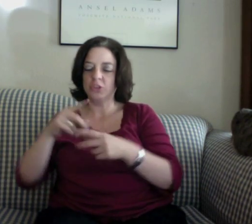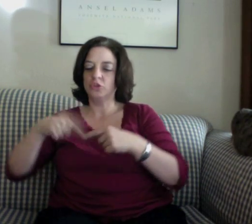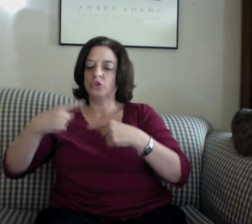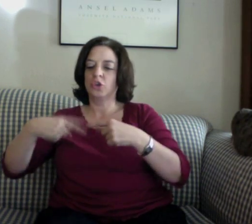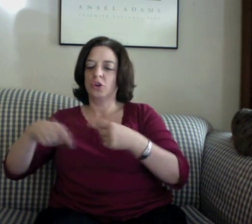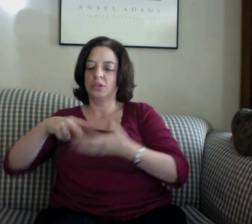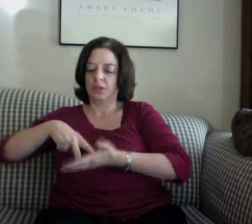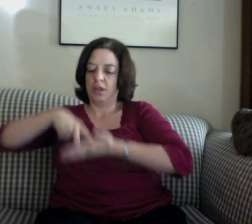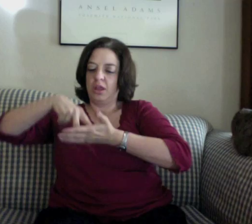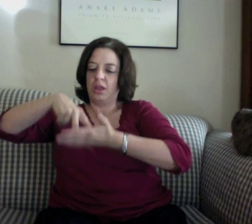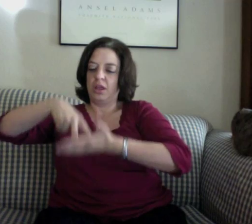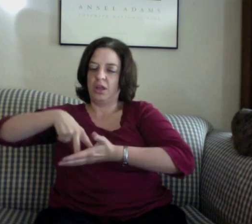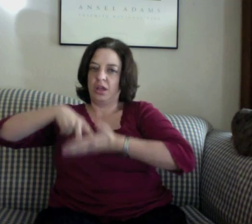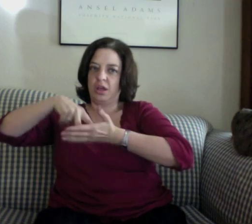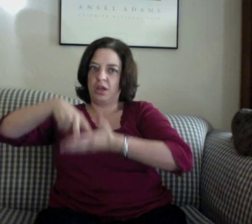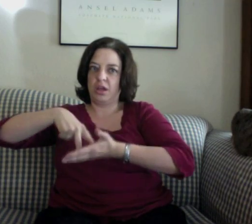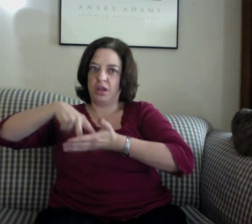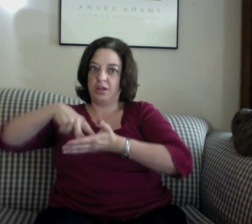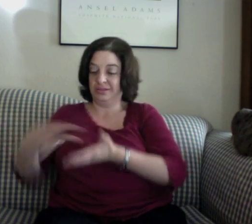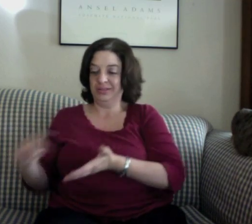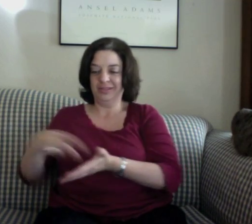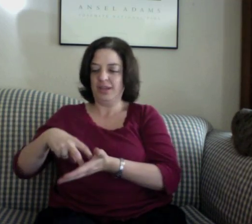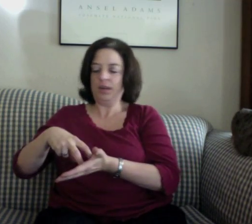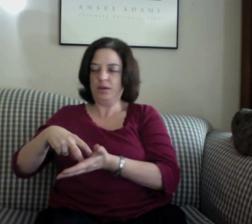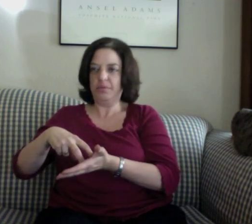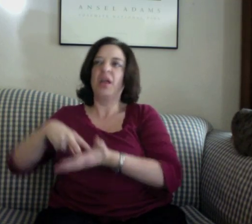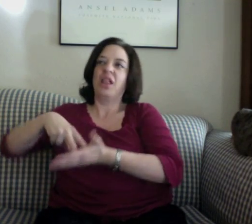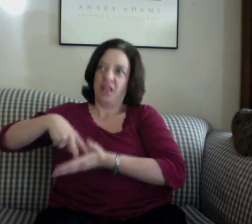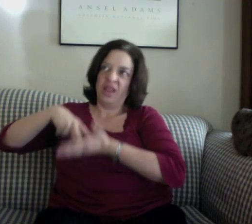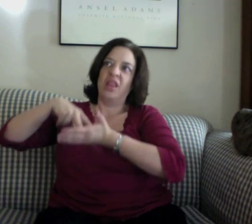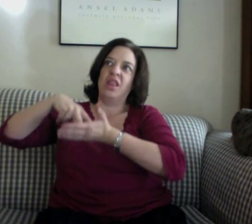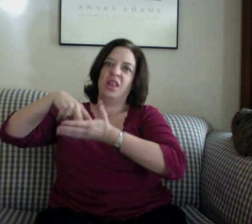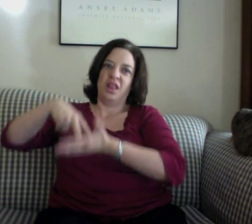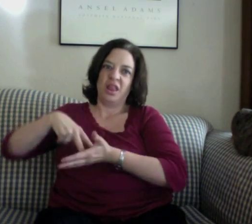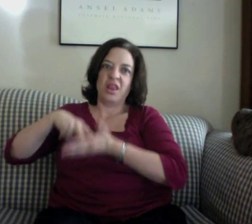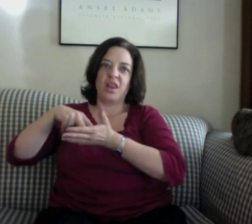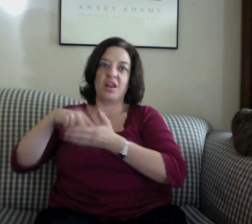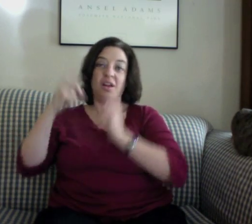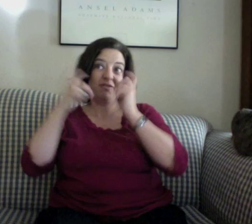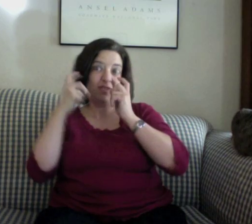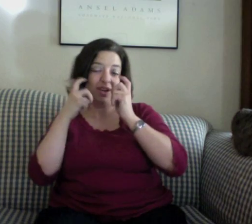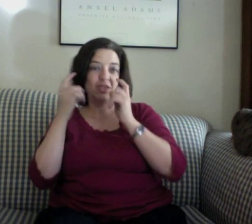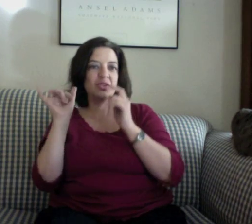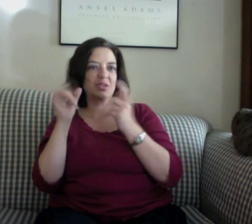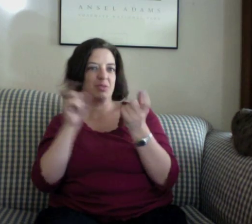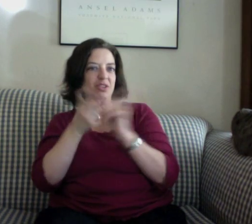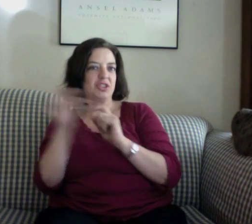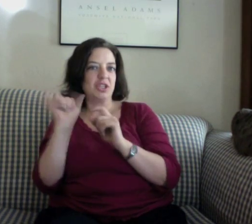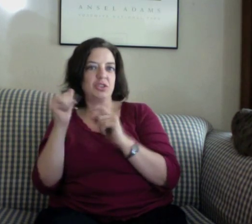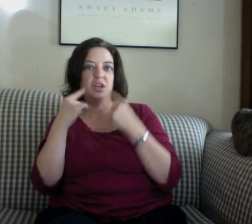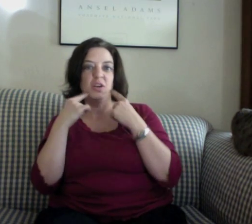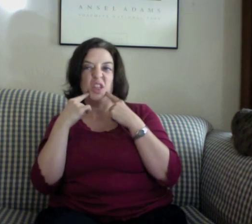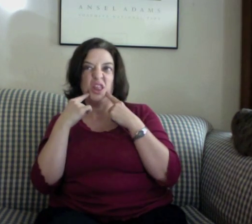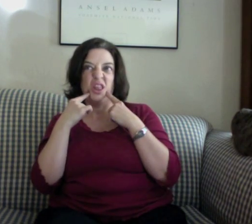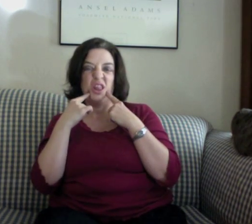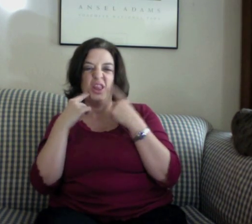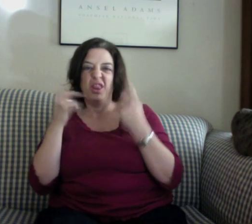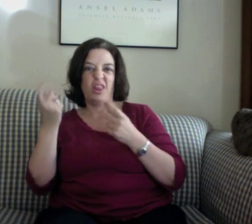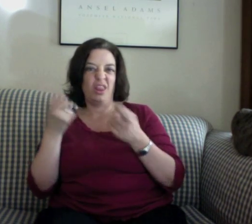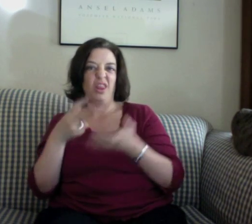you see, notice how the movement changes? It makes little circles. It's not just to stand up, but it's to stand. And your facial expression changes too, like